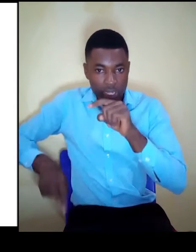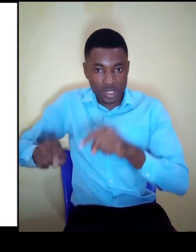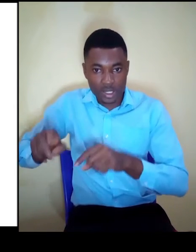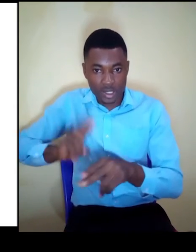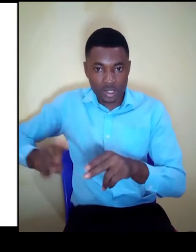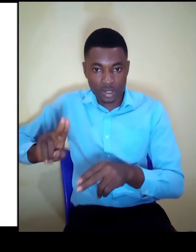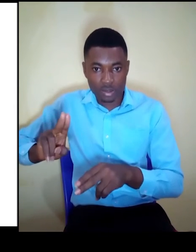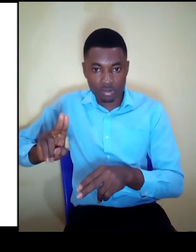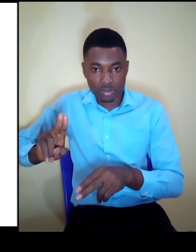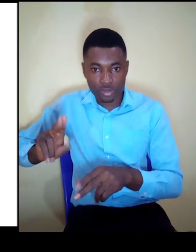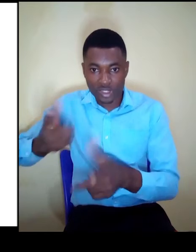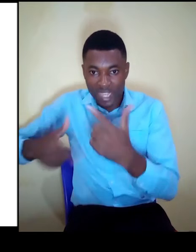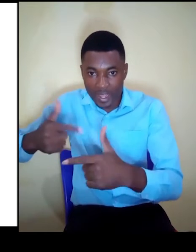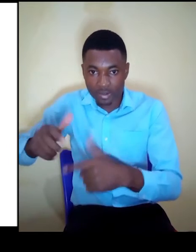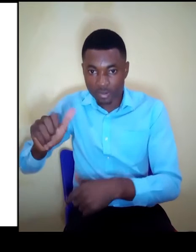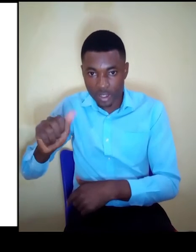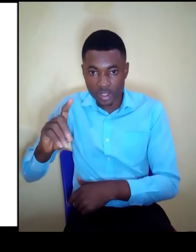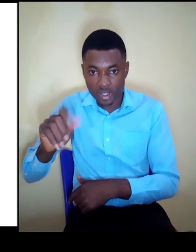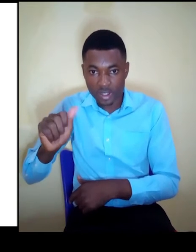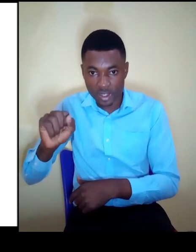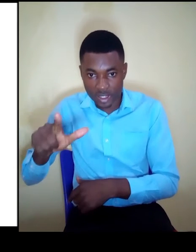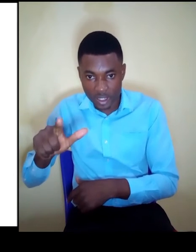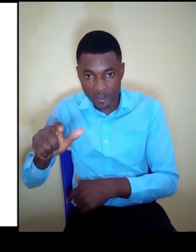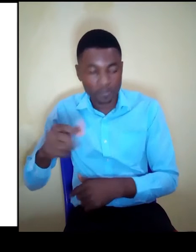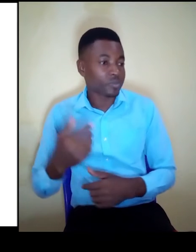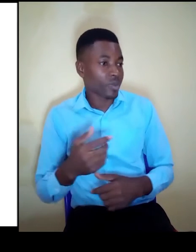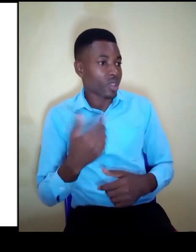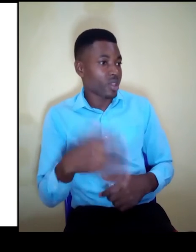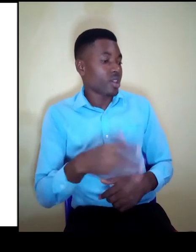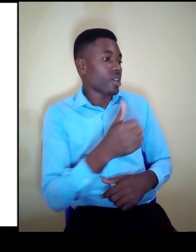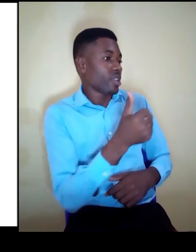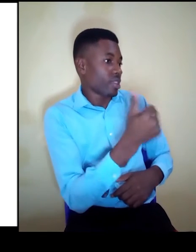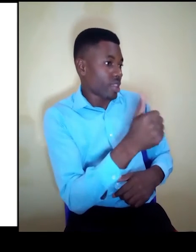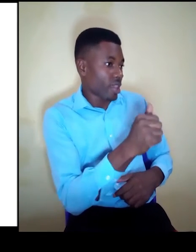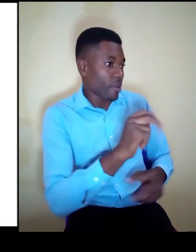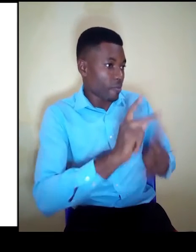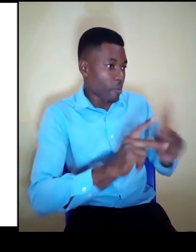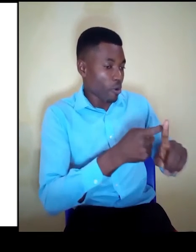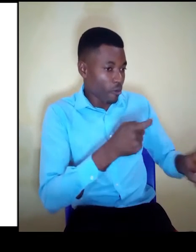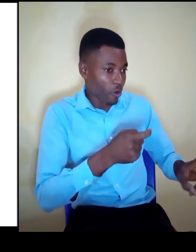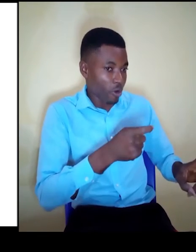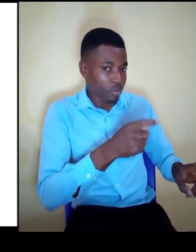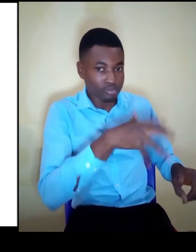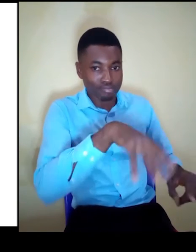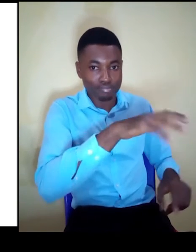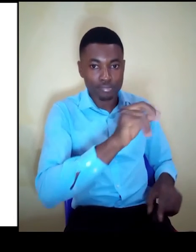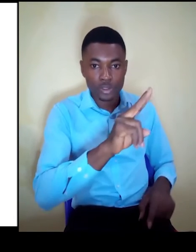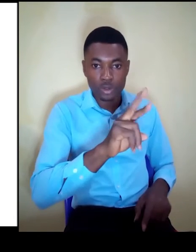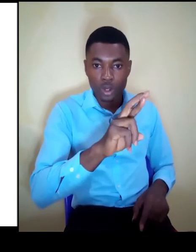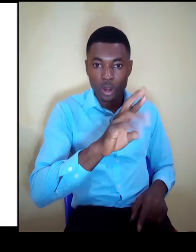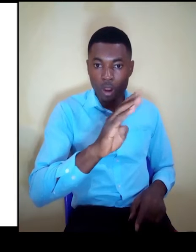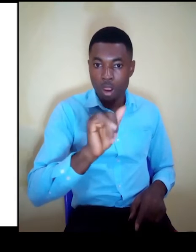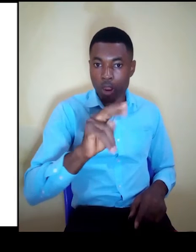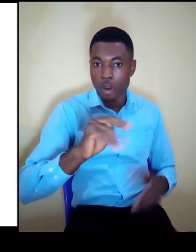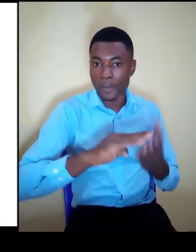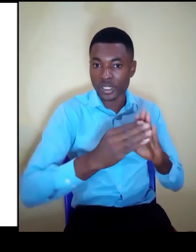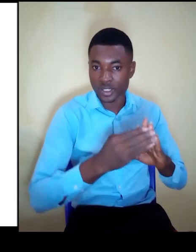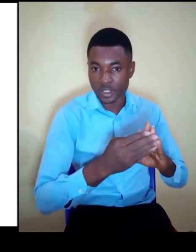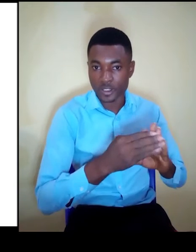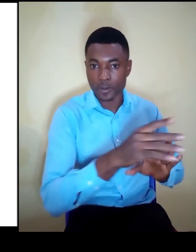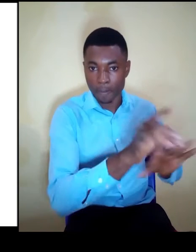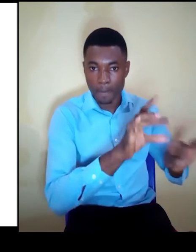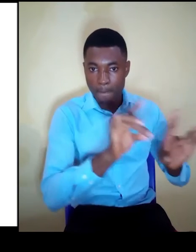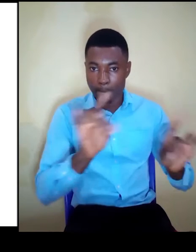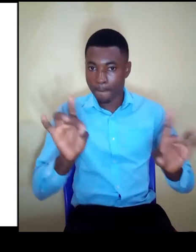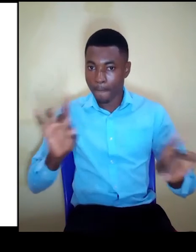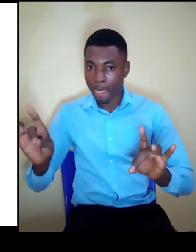Language, then 10 gesturers from an urban city, then all signers or all